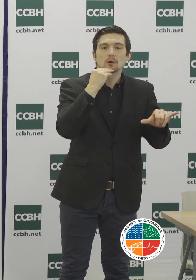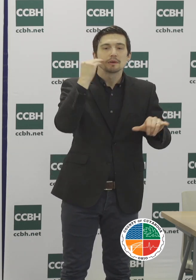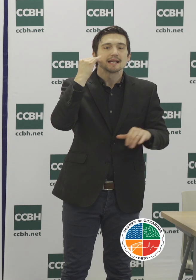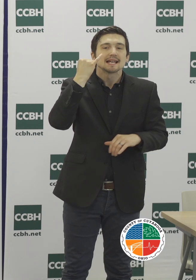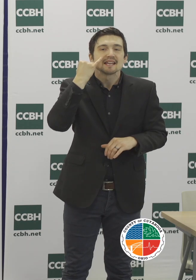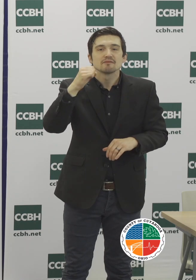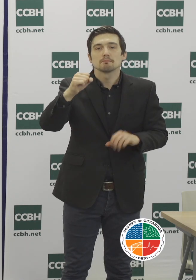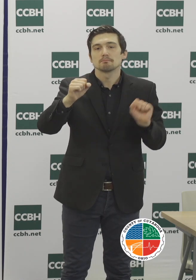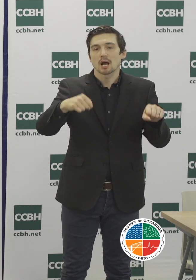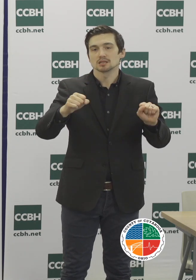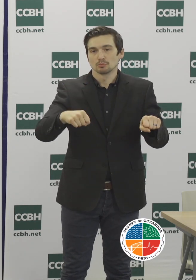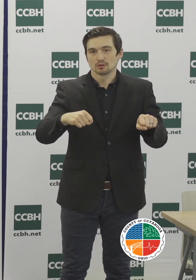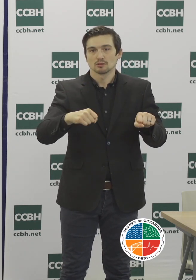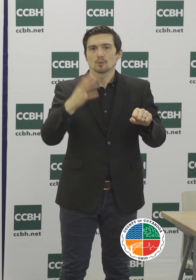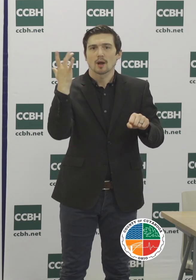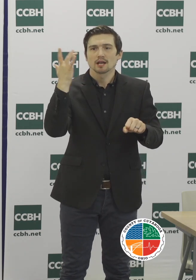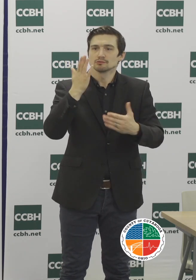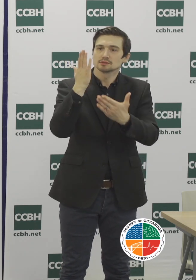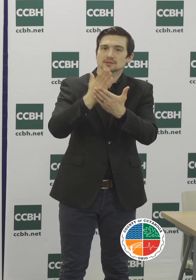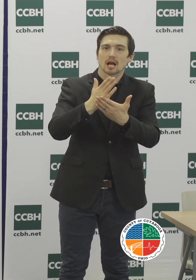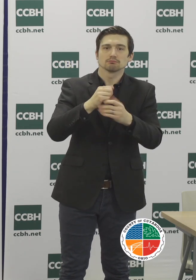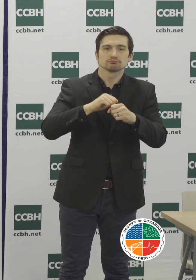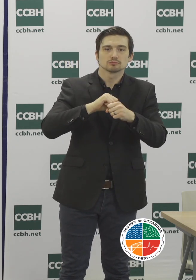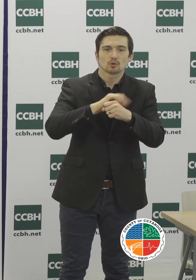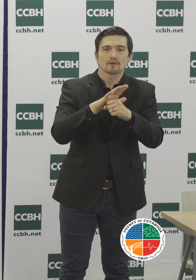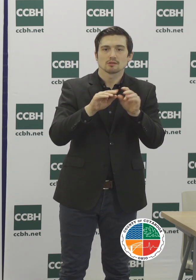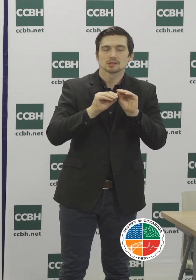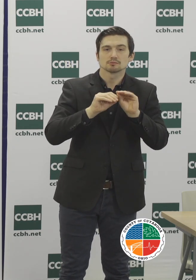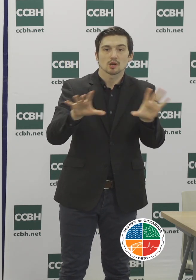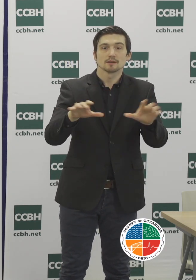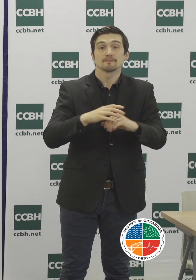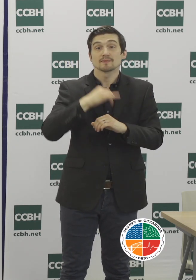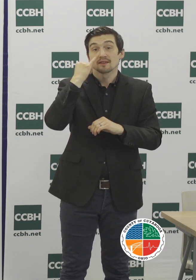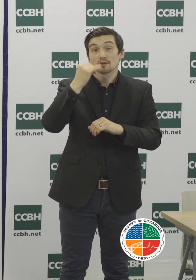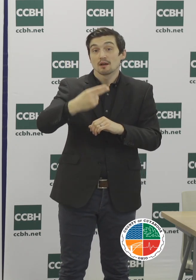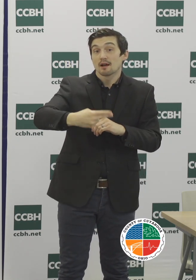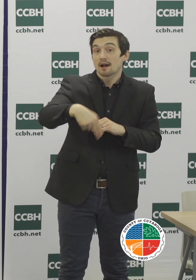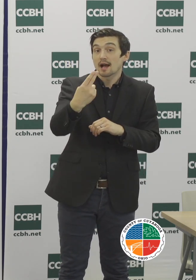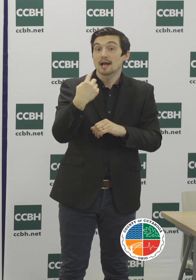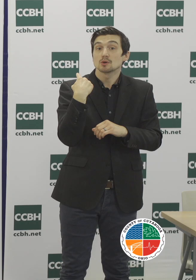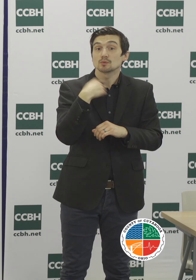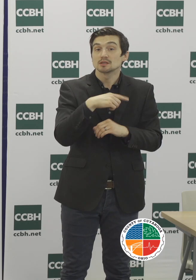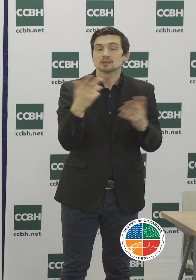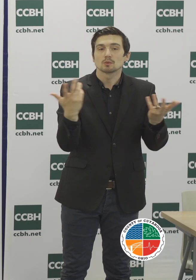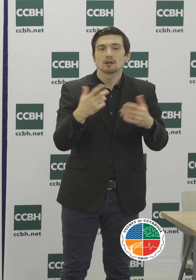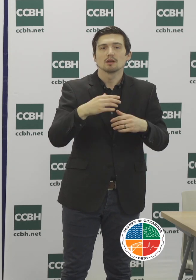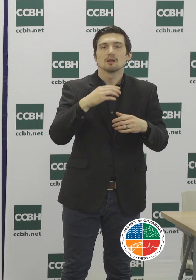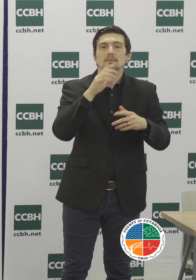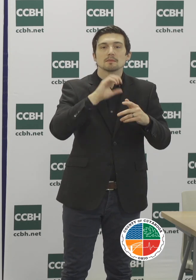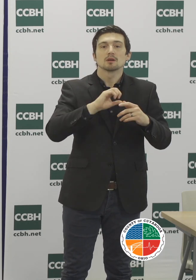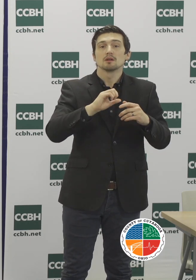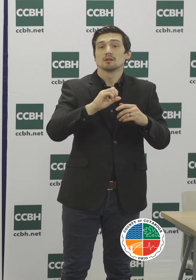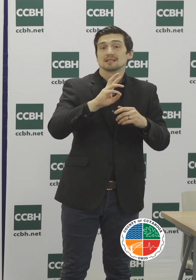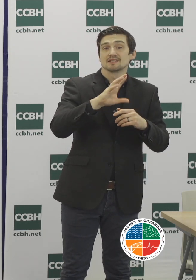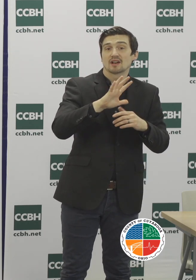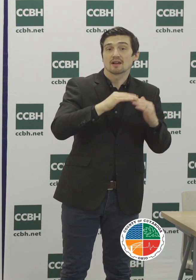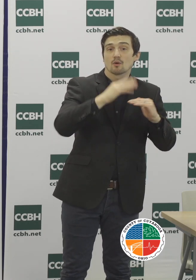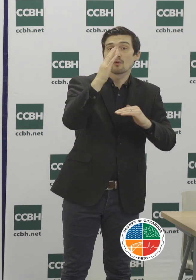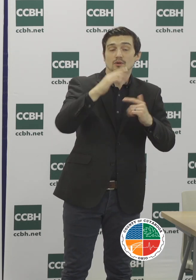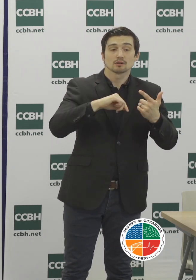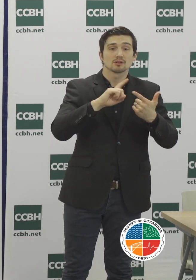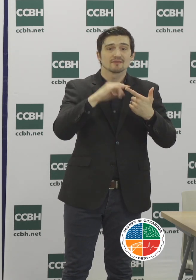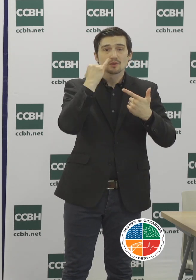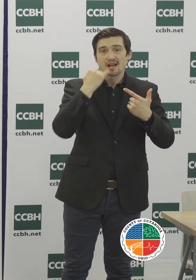COVID-19. People in high-risk categories, like people over 65, and those living with